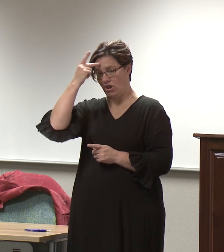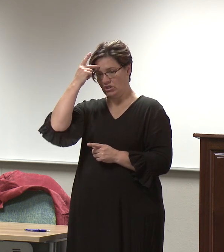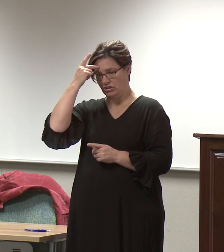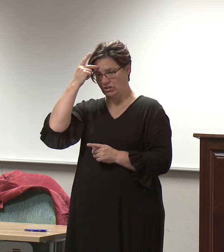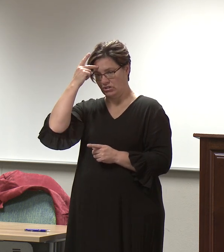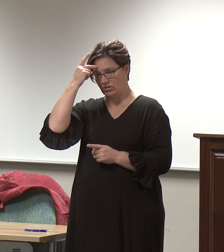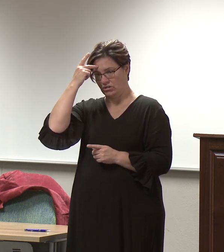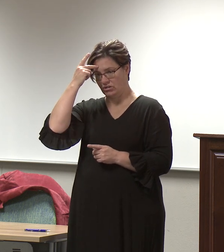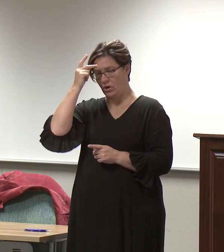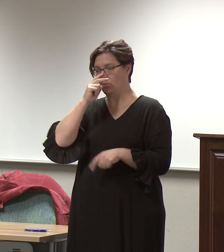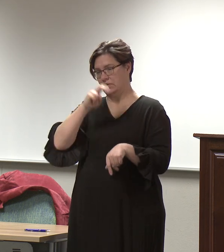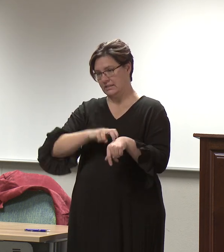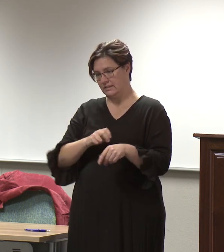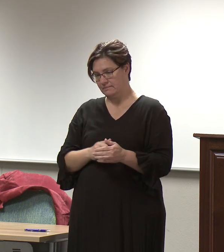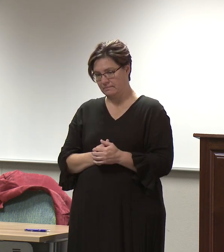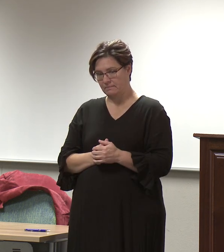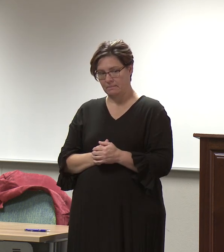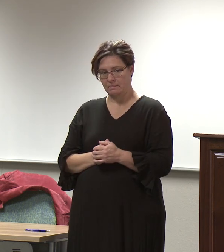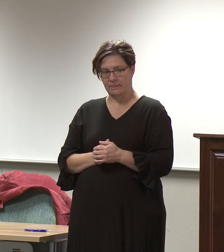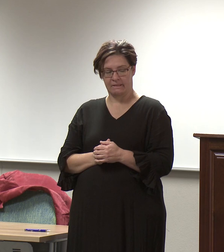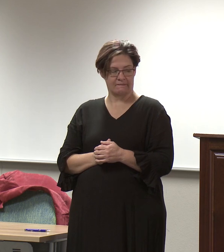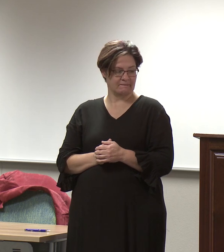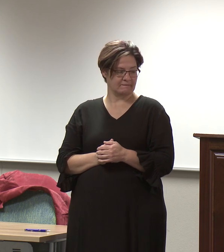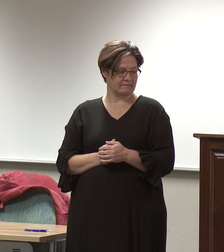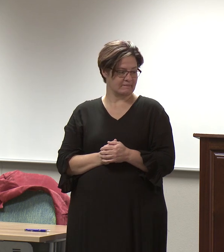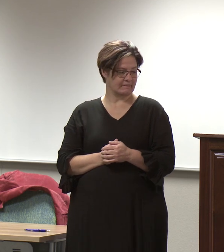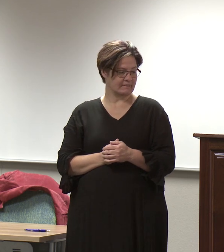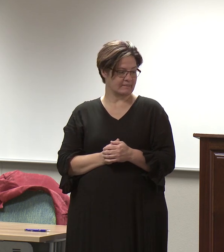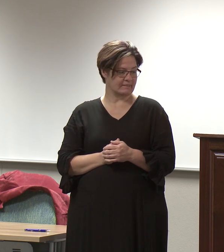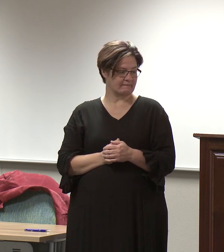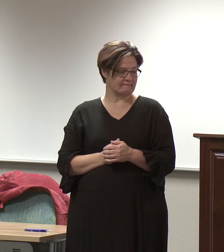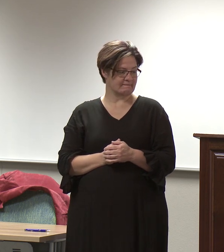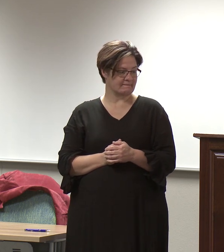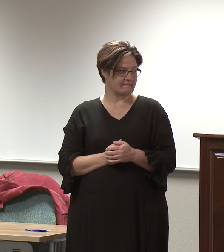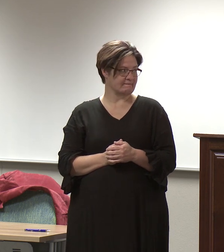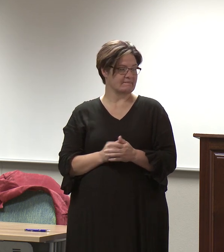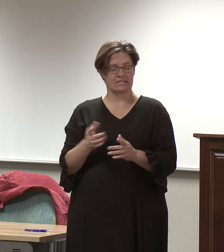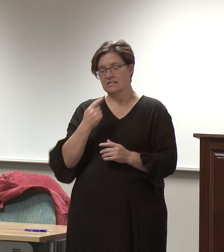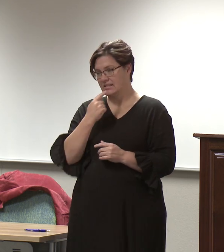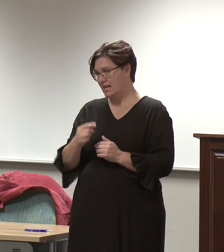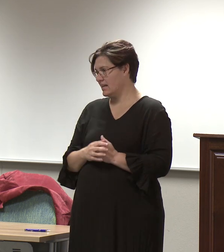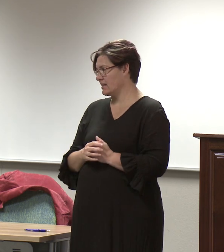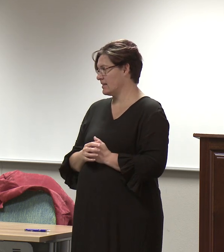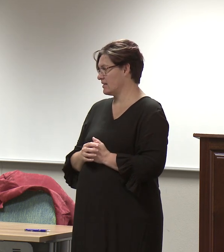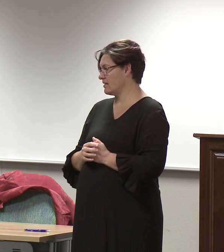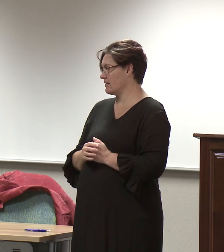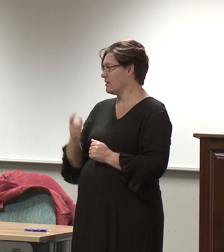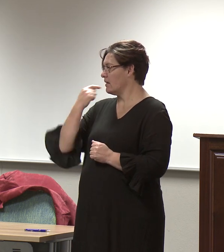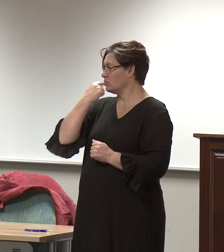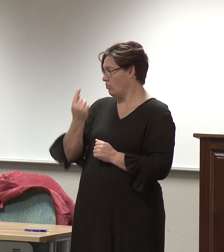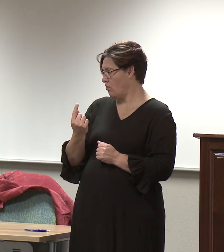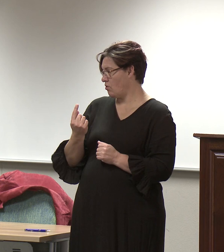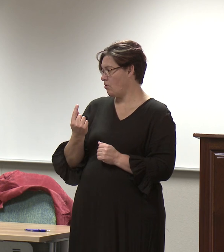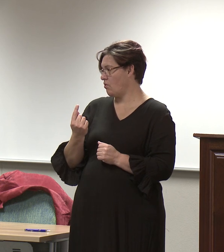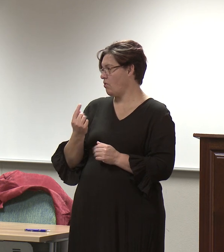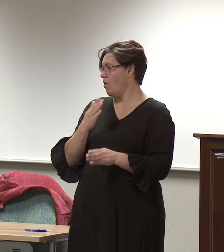think we need. Well, I think that, as I say, tomorrow